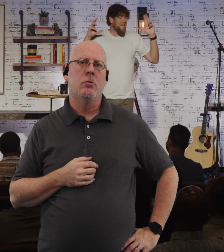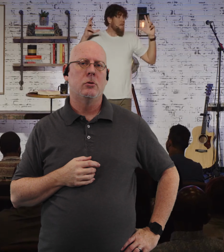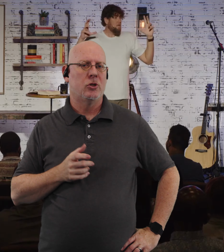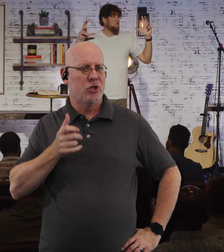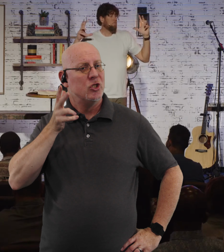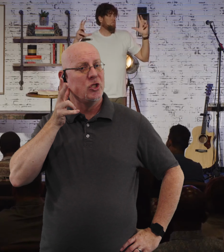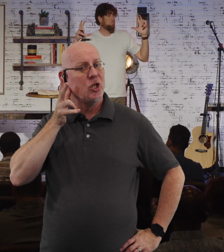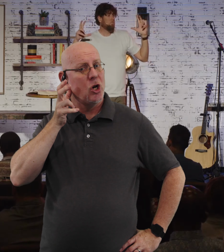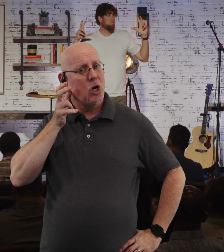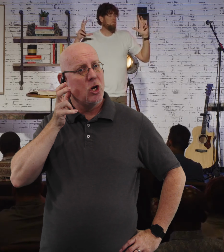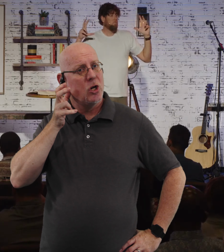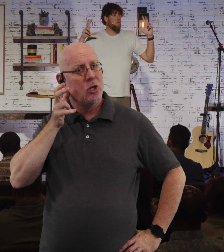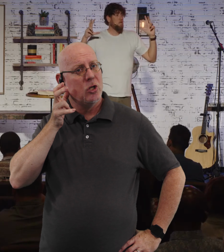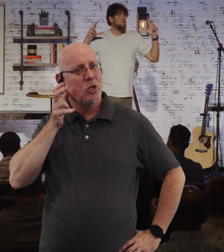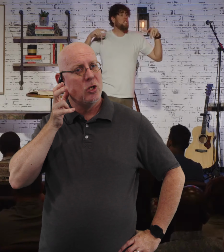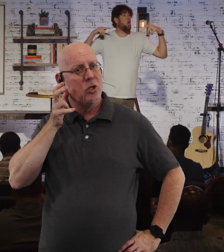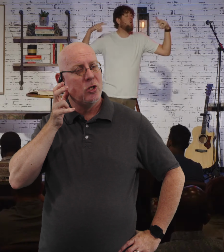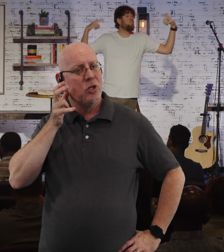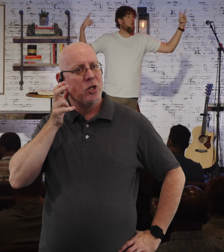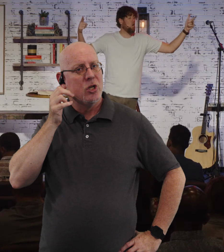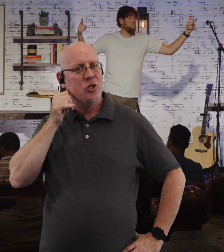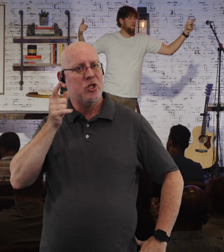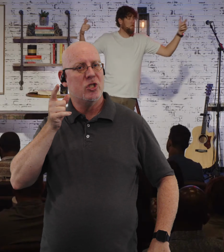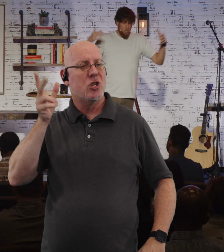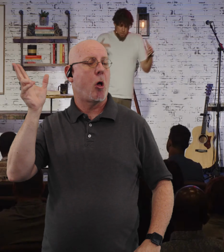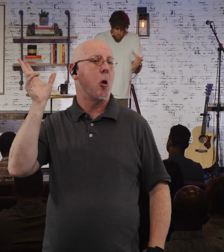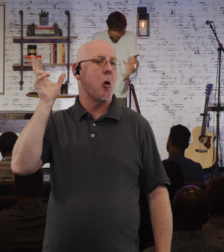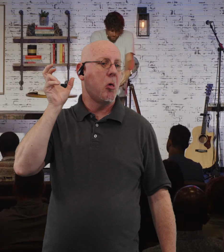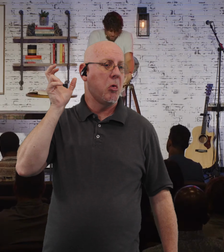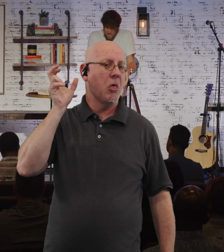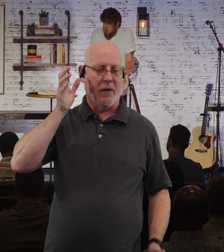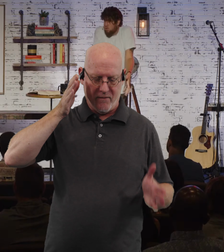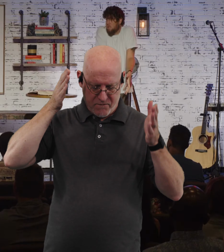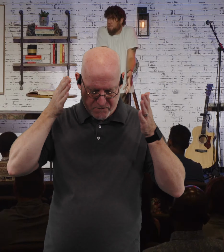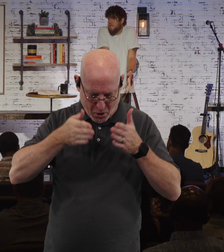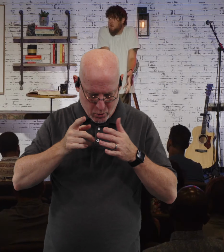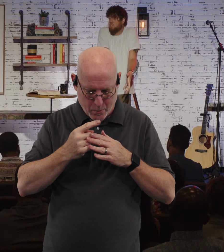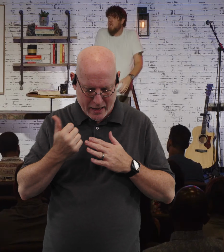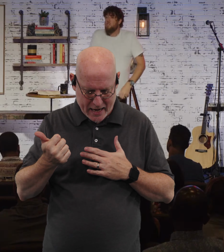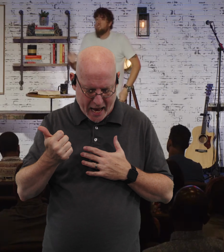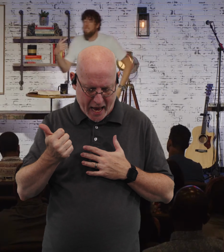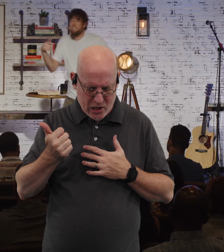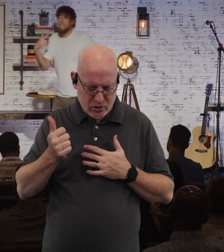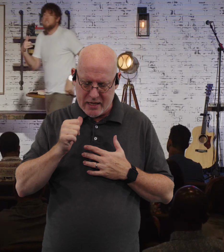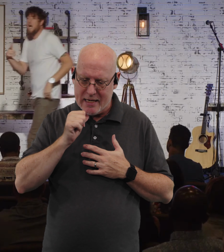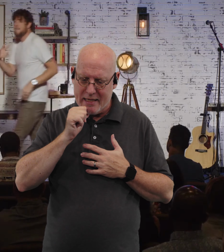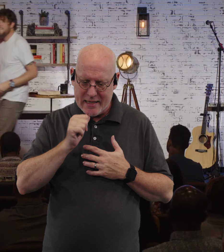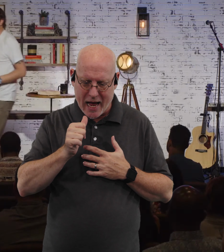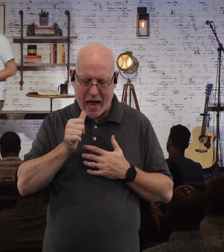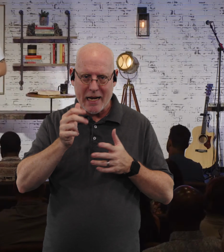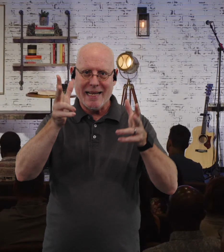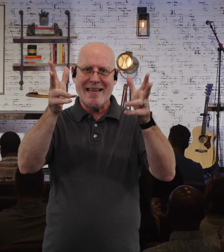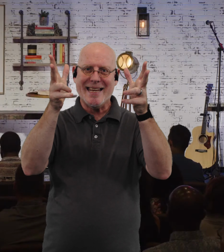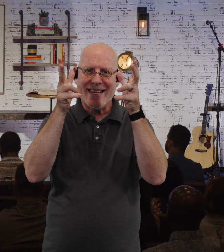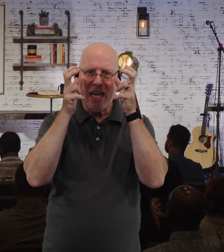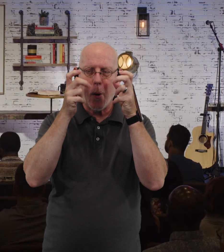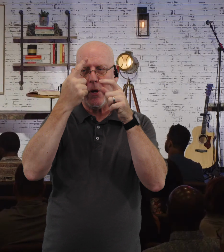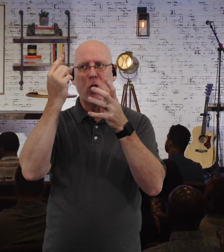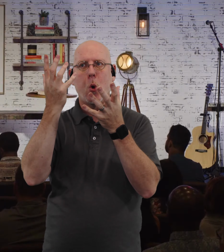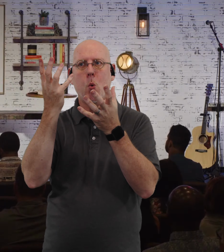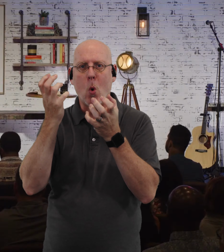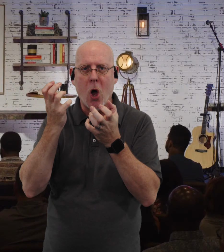She did. She has overheard me. She was fixated on something else. She did not hear to